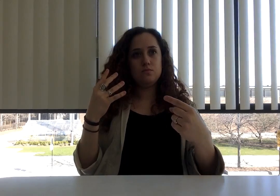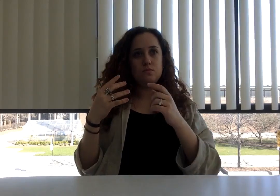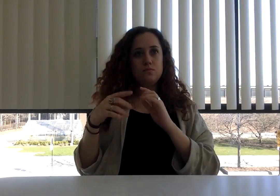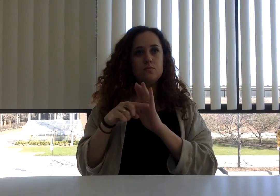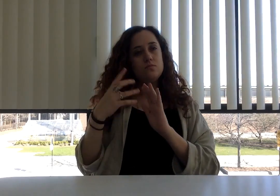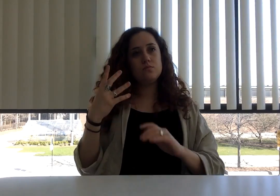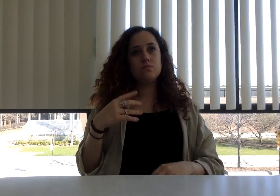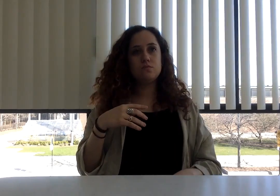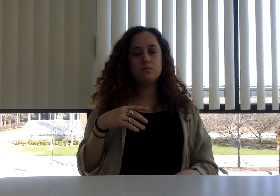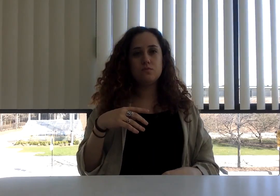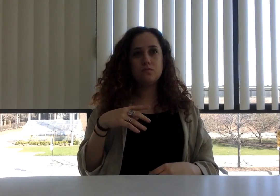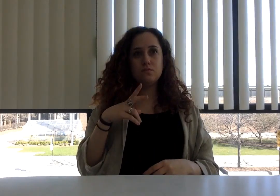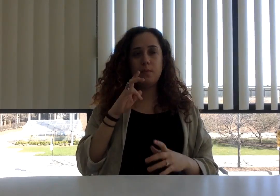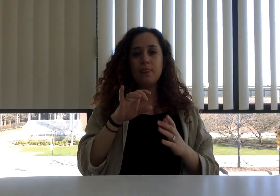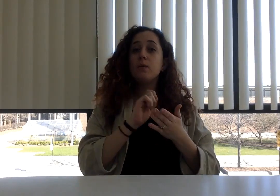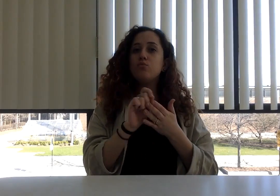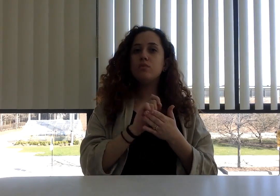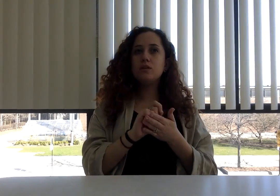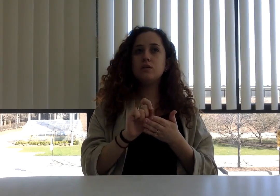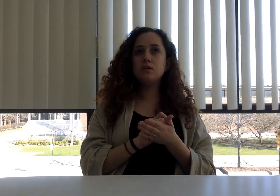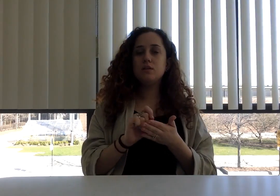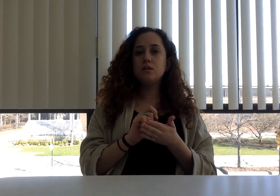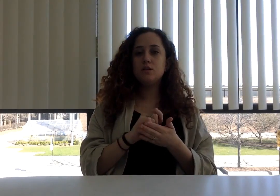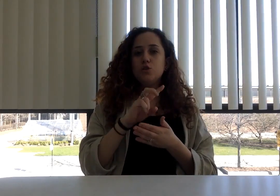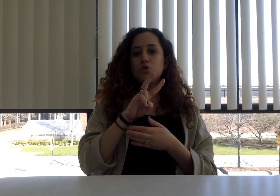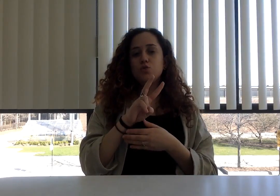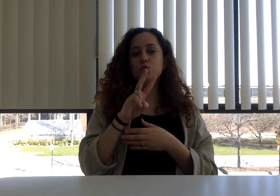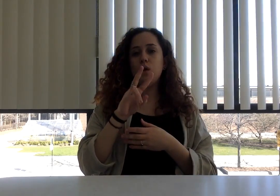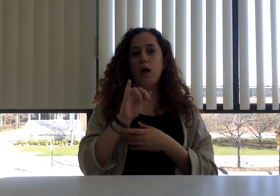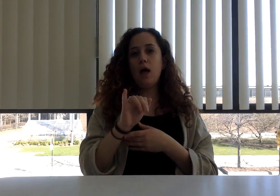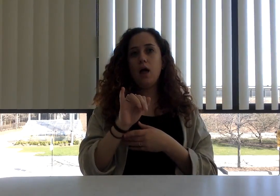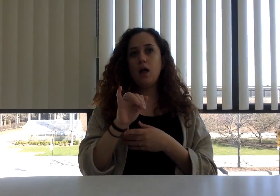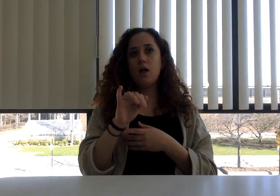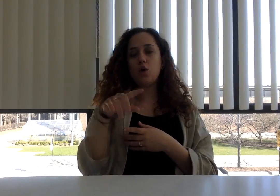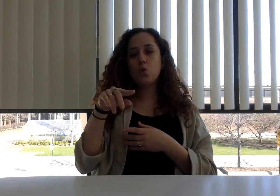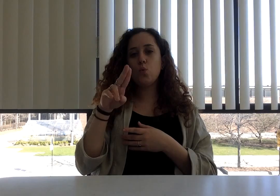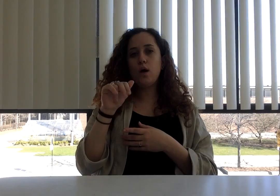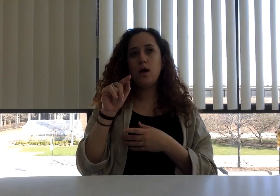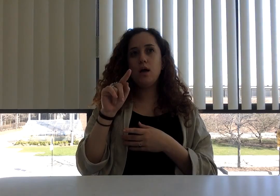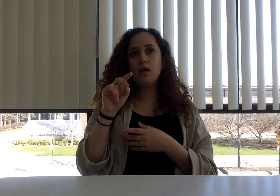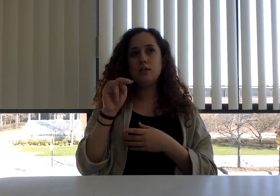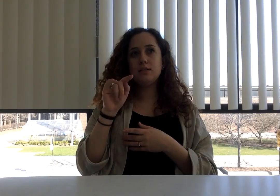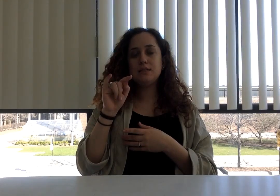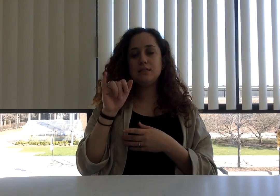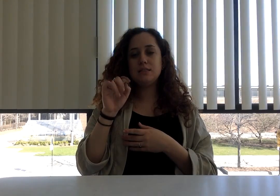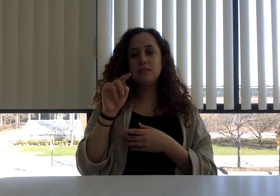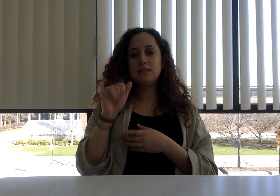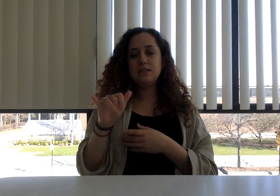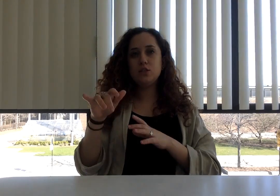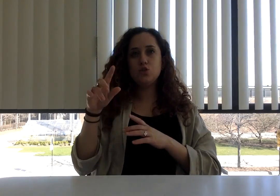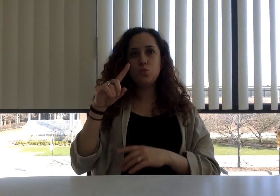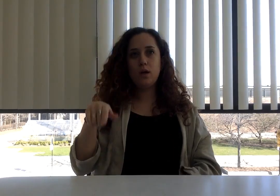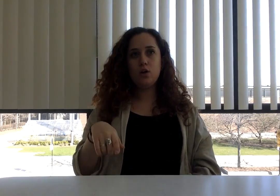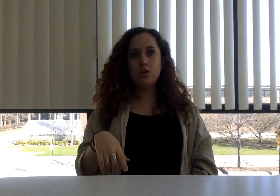squared, because 2 squared is 4, I squared is negative 1, so 2i squared is